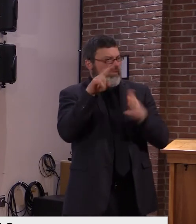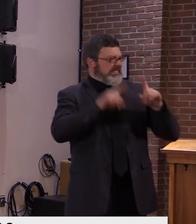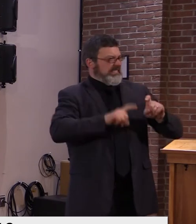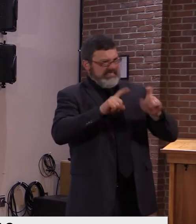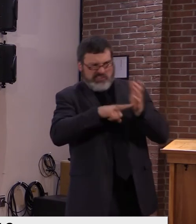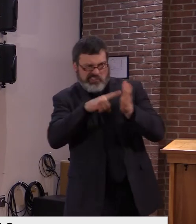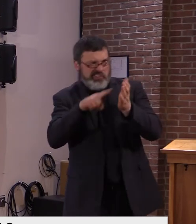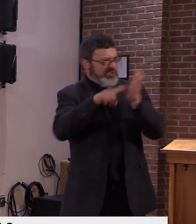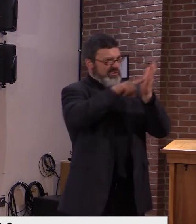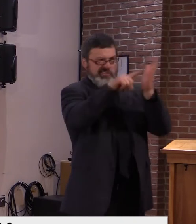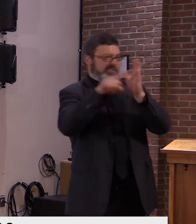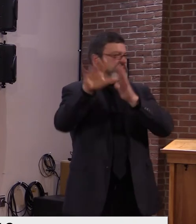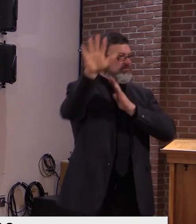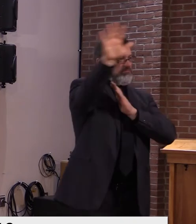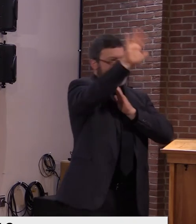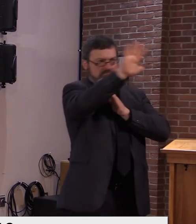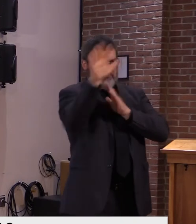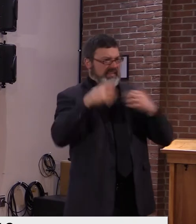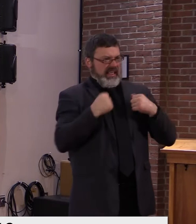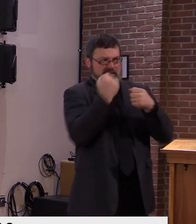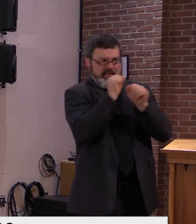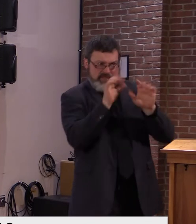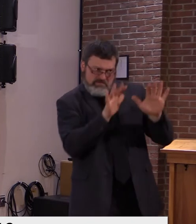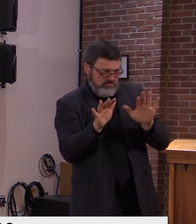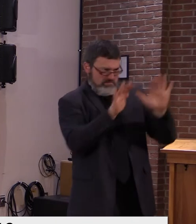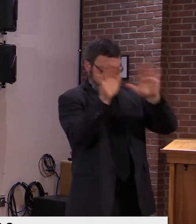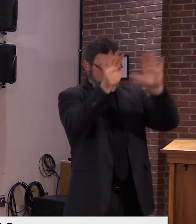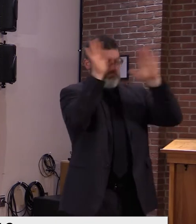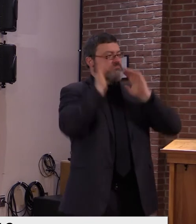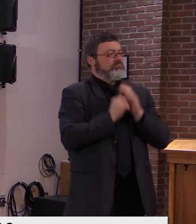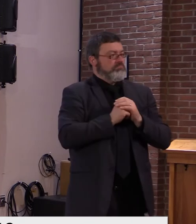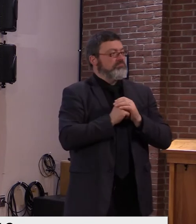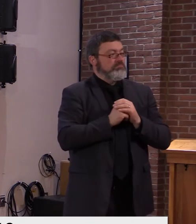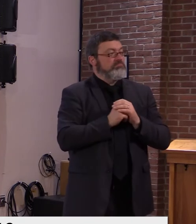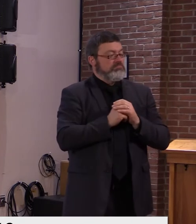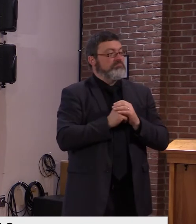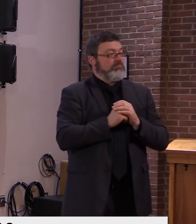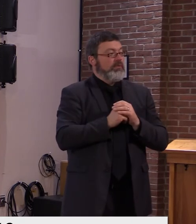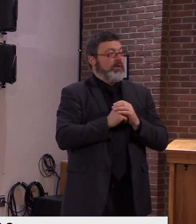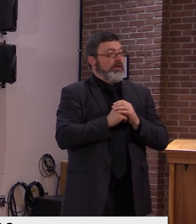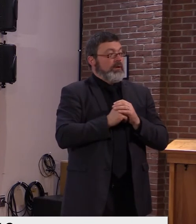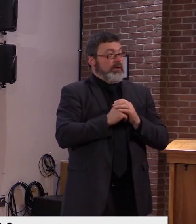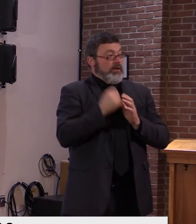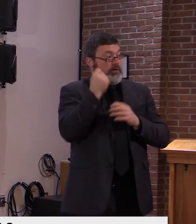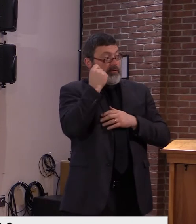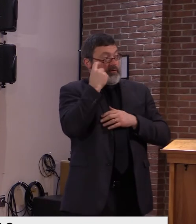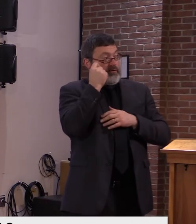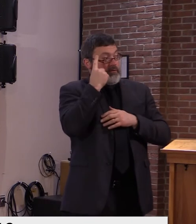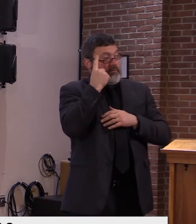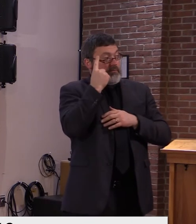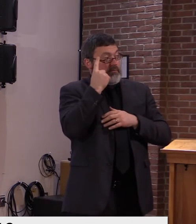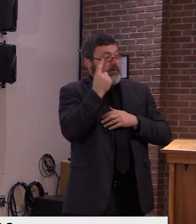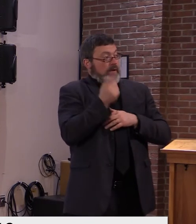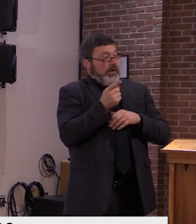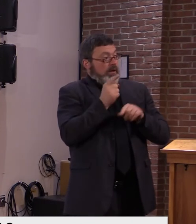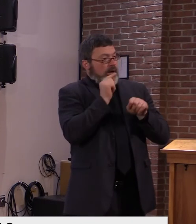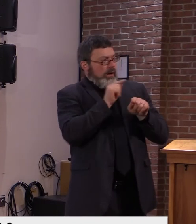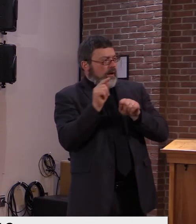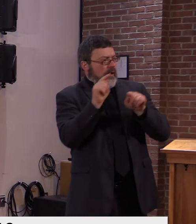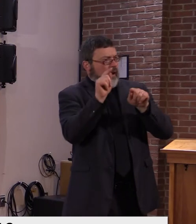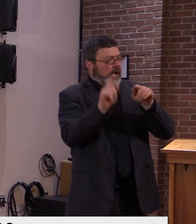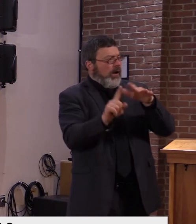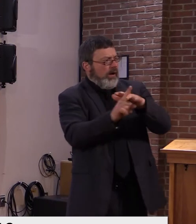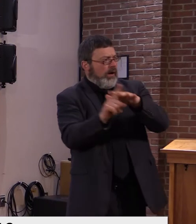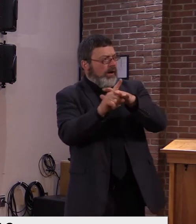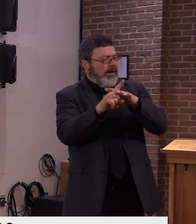findings of issues that relate to health and safety that have been followed up on with businesses, primarily focusing again on lodging